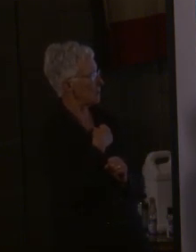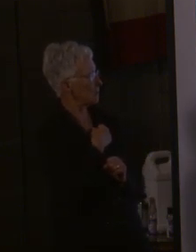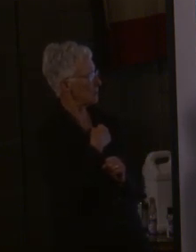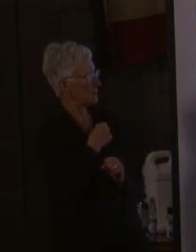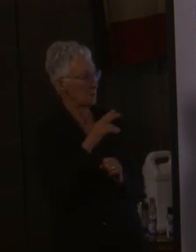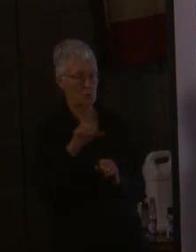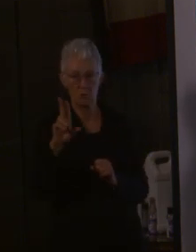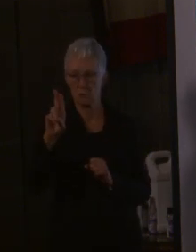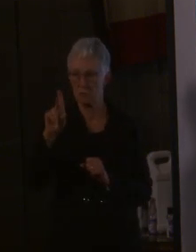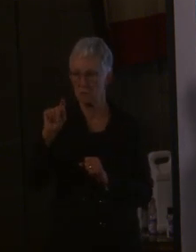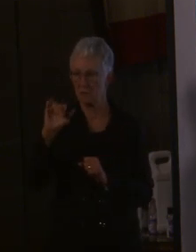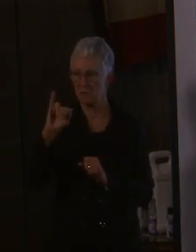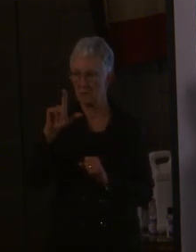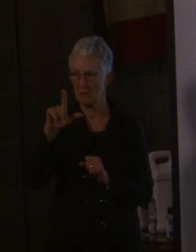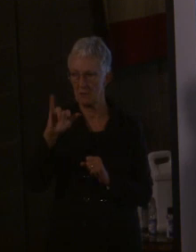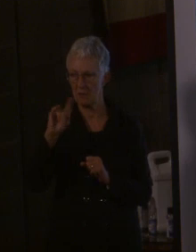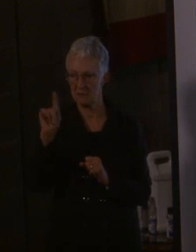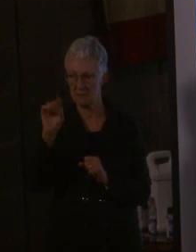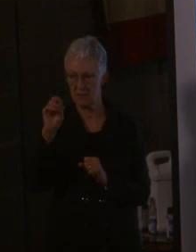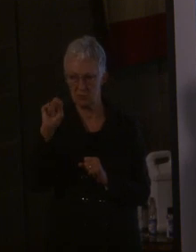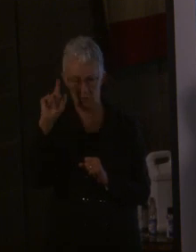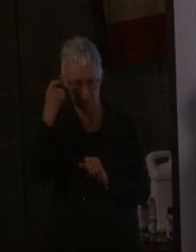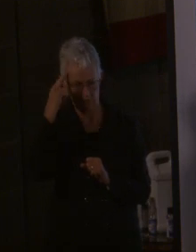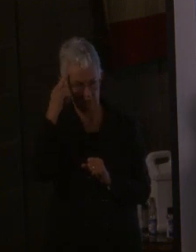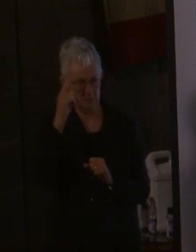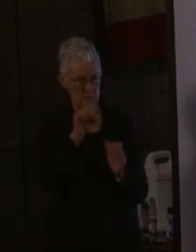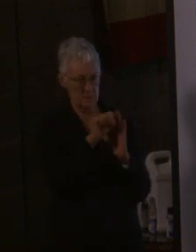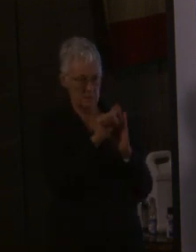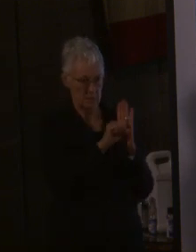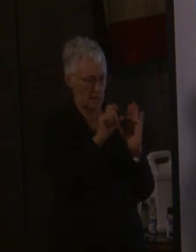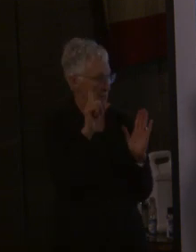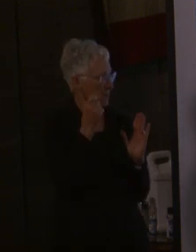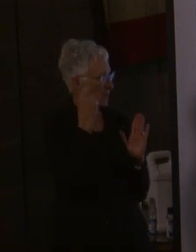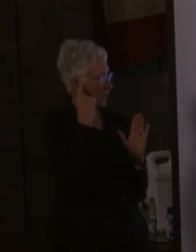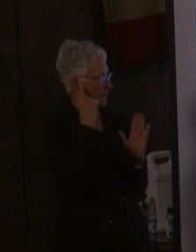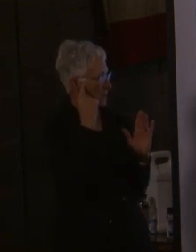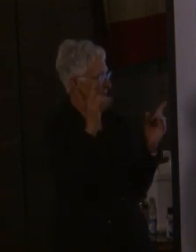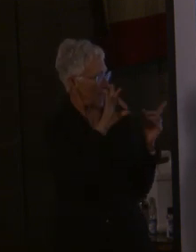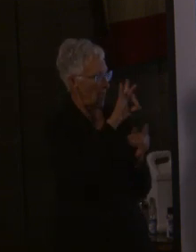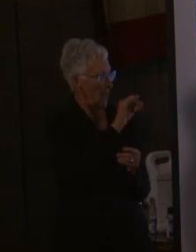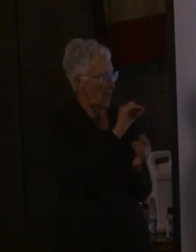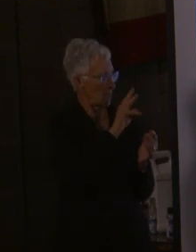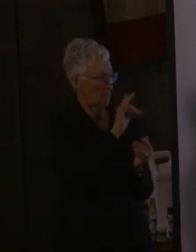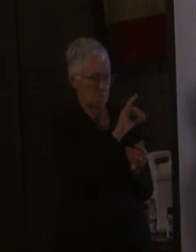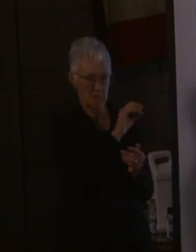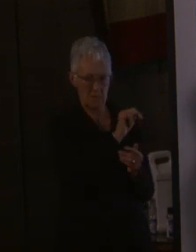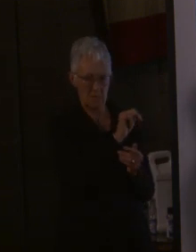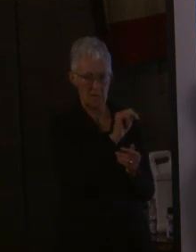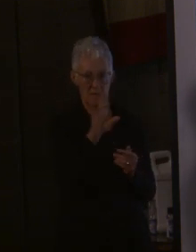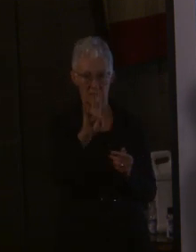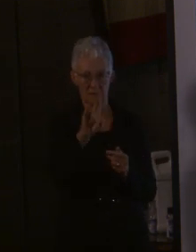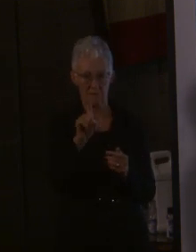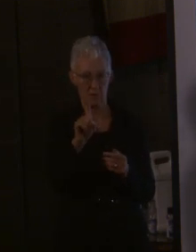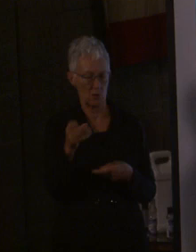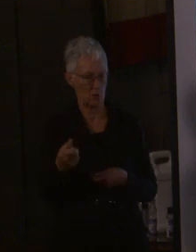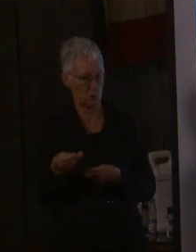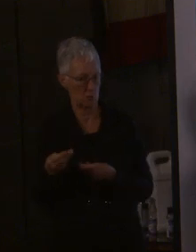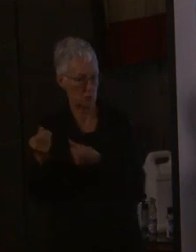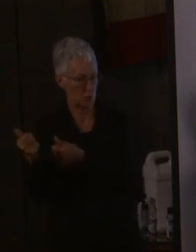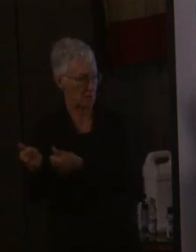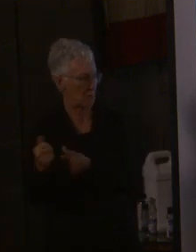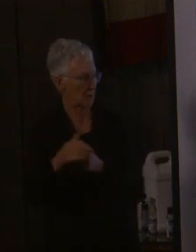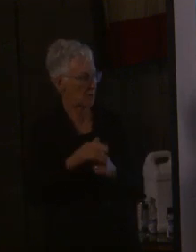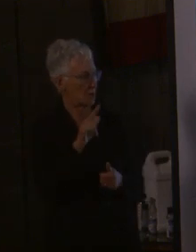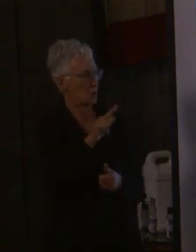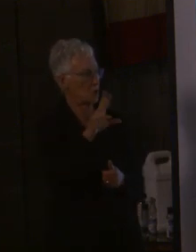what we've done here, state government, we set aside $80 million. We had $71 million expended of that. $36 million